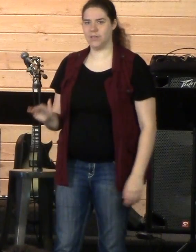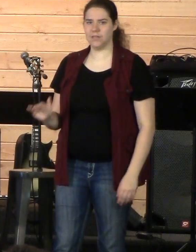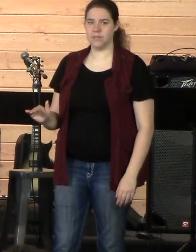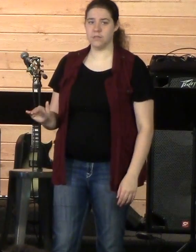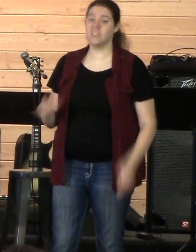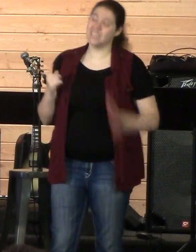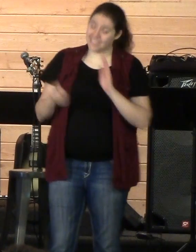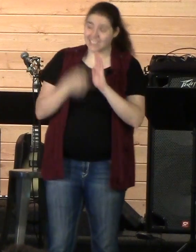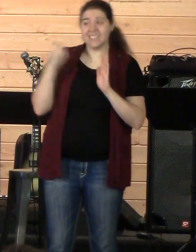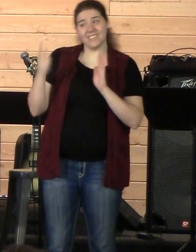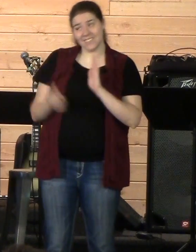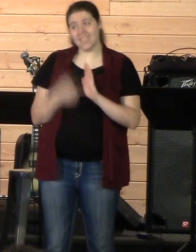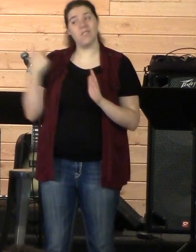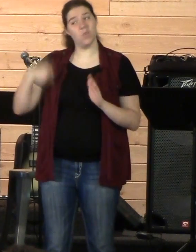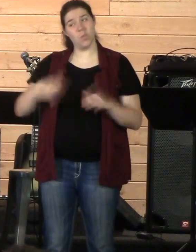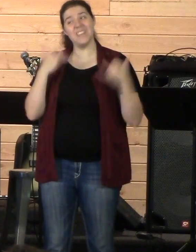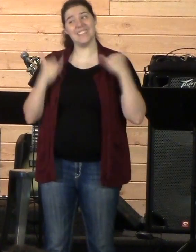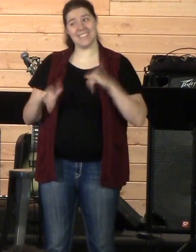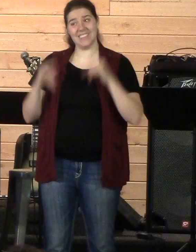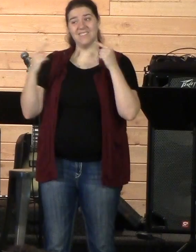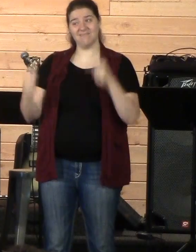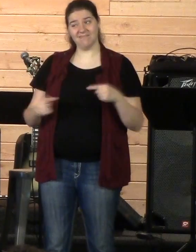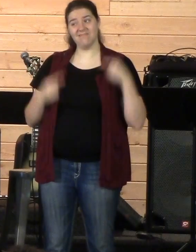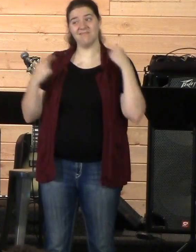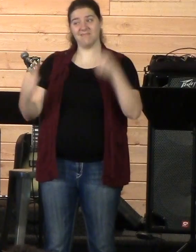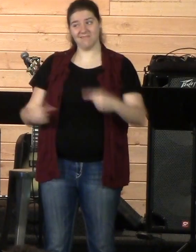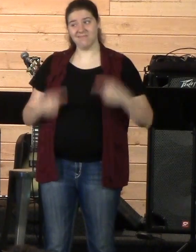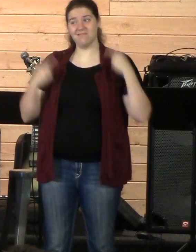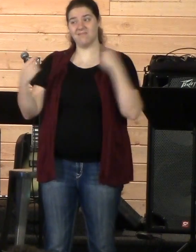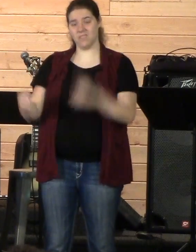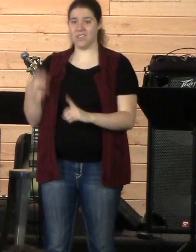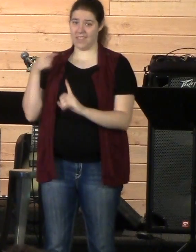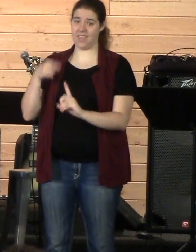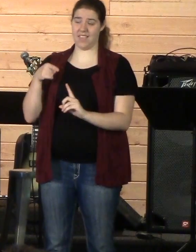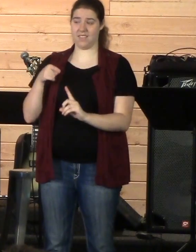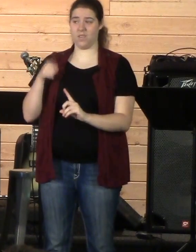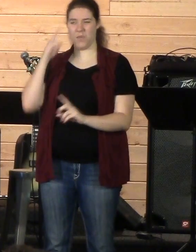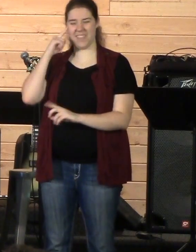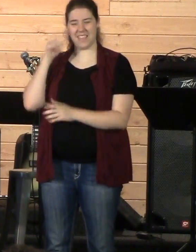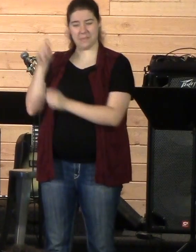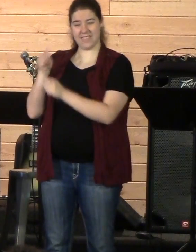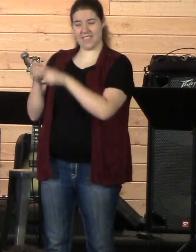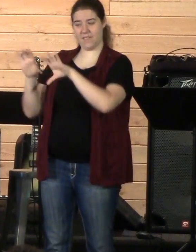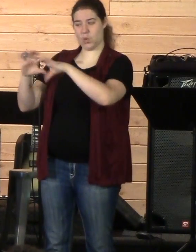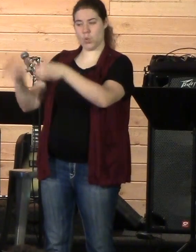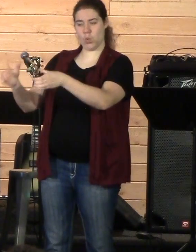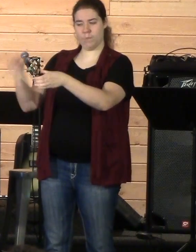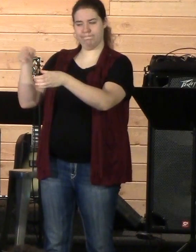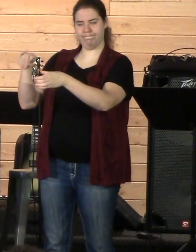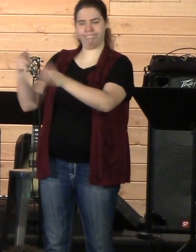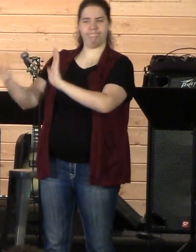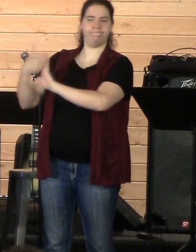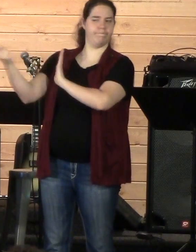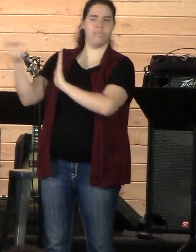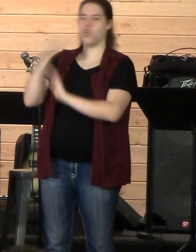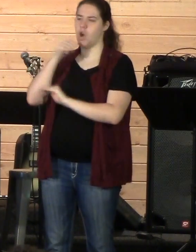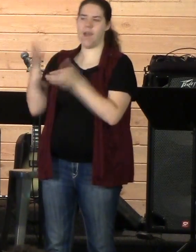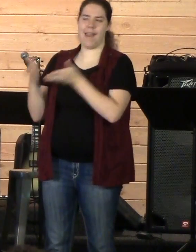while. We still have this trouble. We think there's certain groups that just aren't allowed.